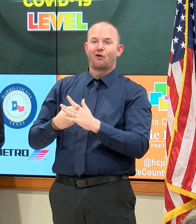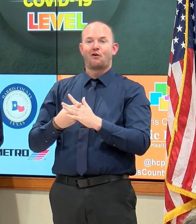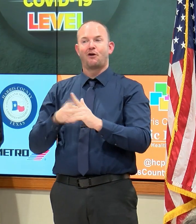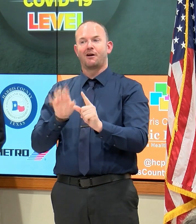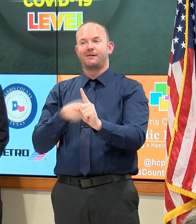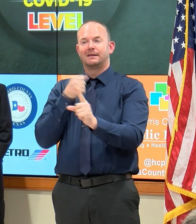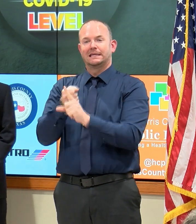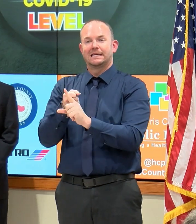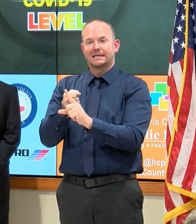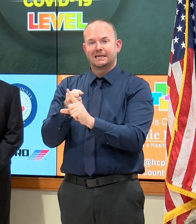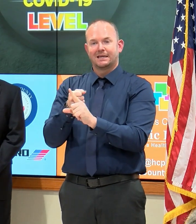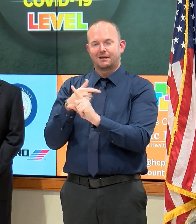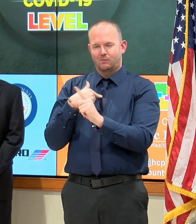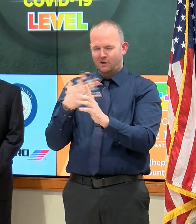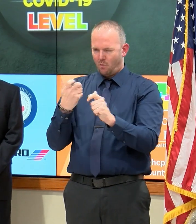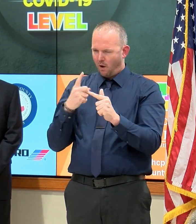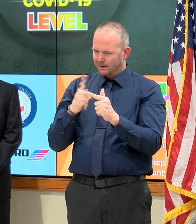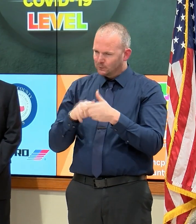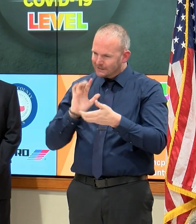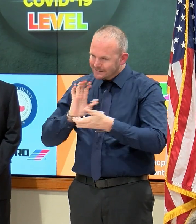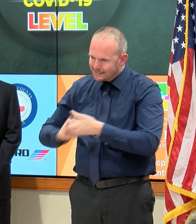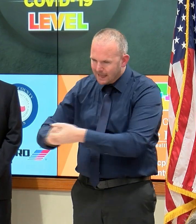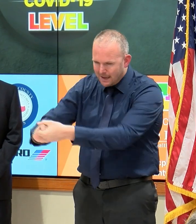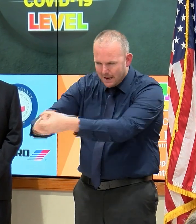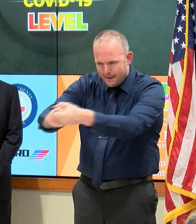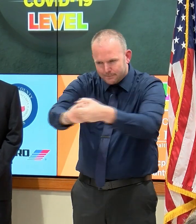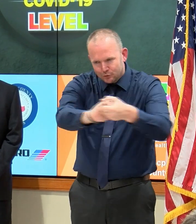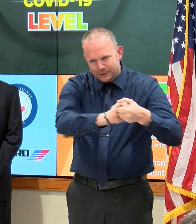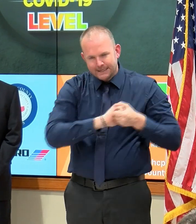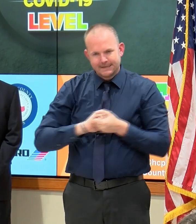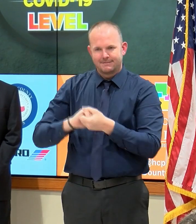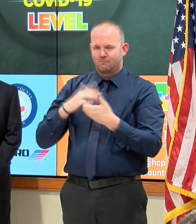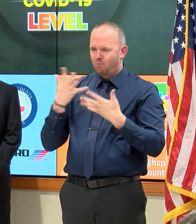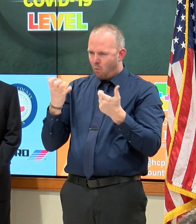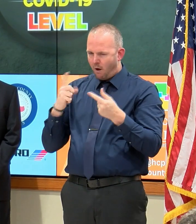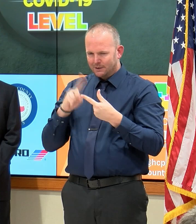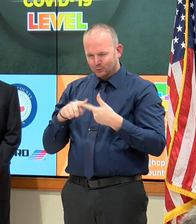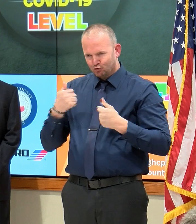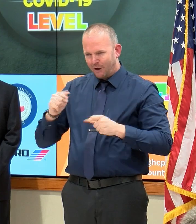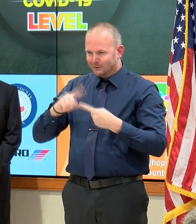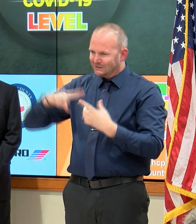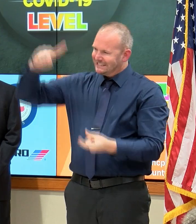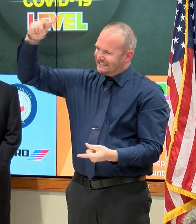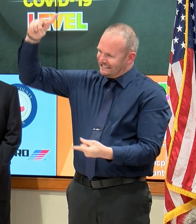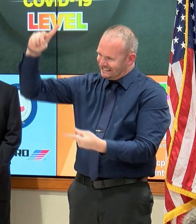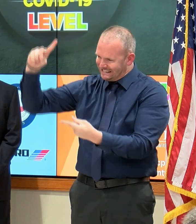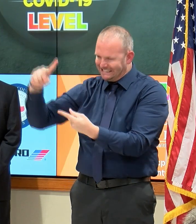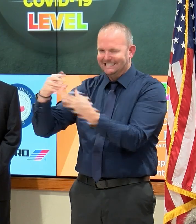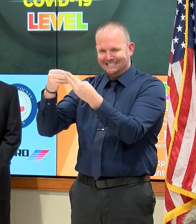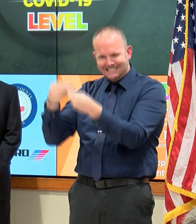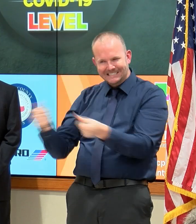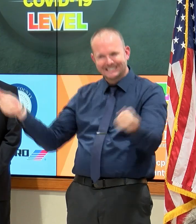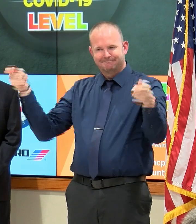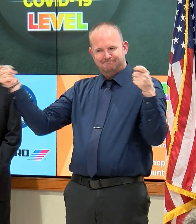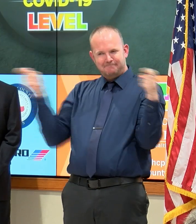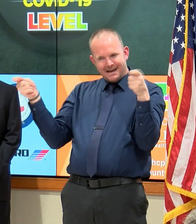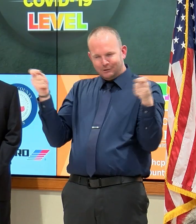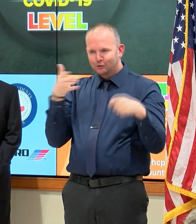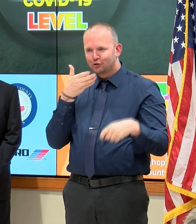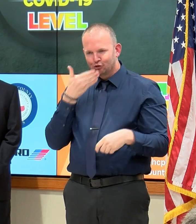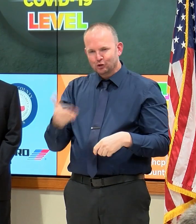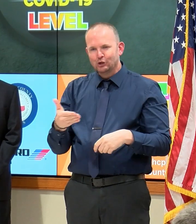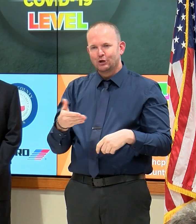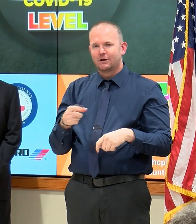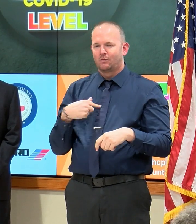work collectively to stymie the progression of this virus. And a number of things closed down,